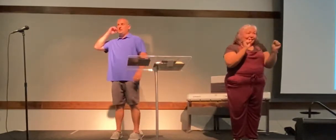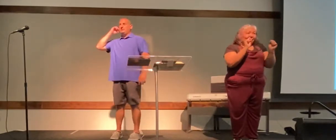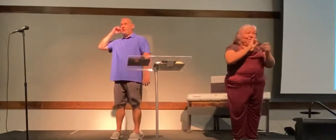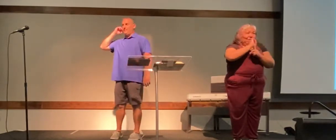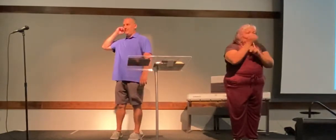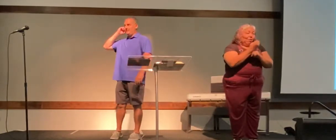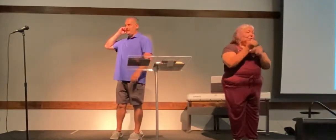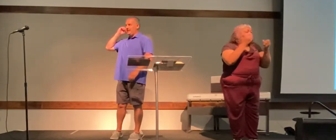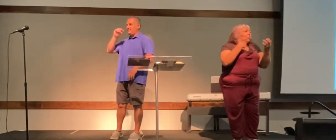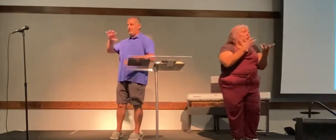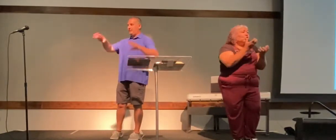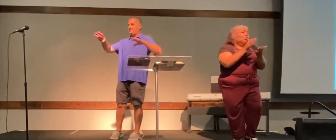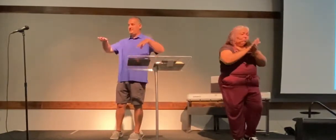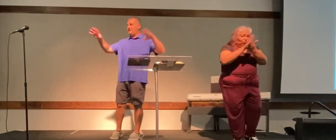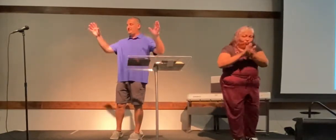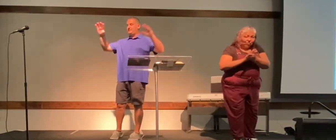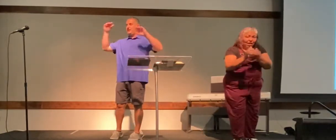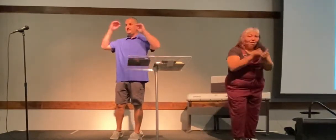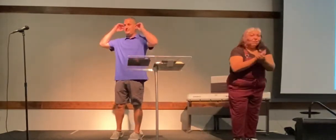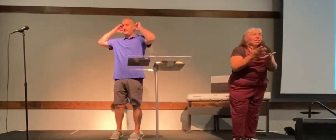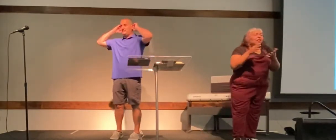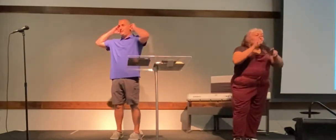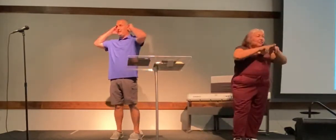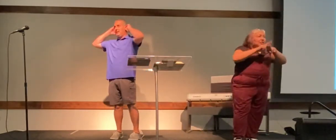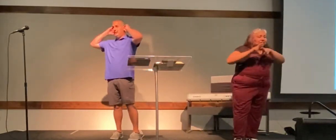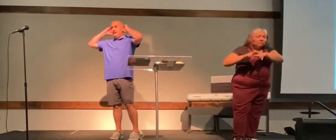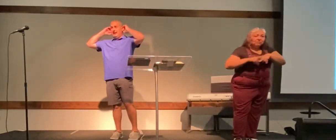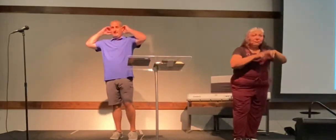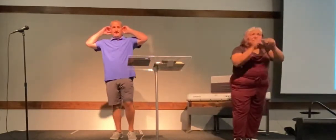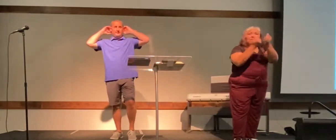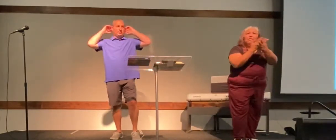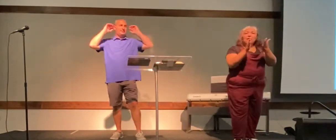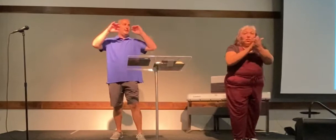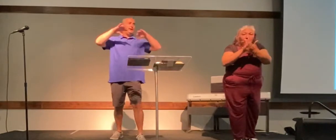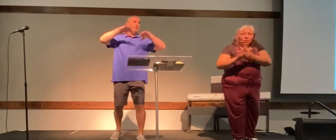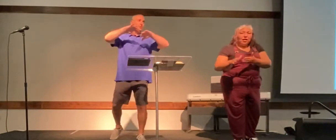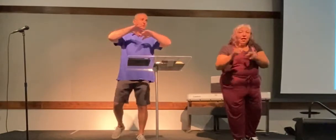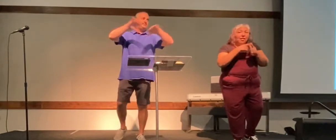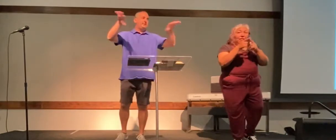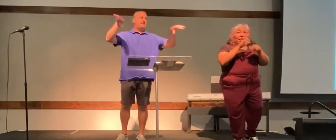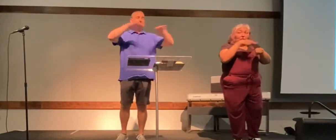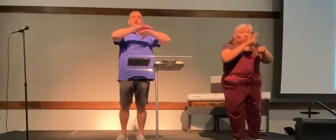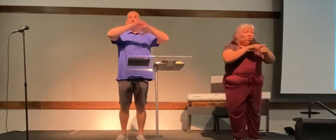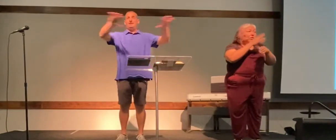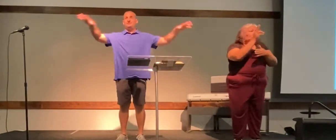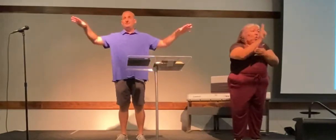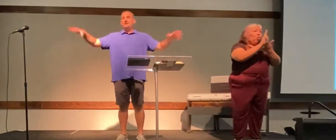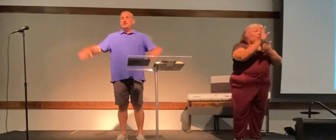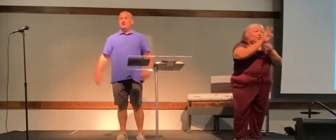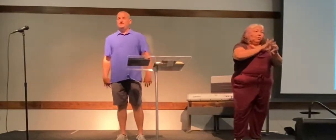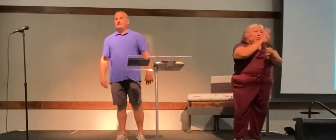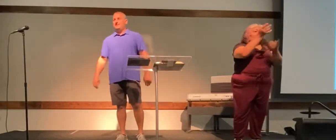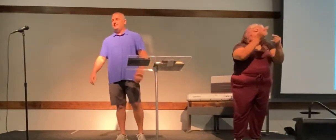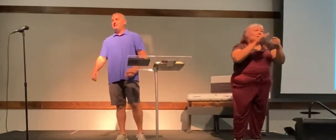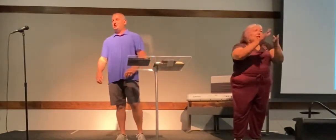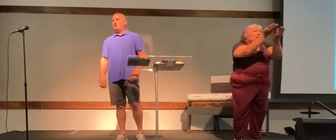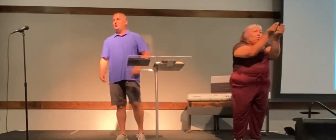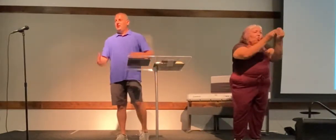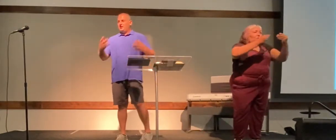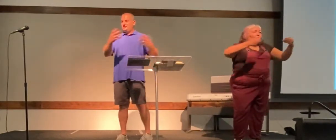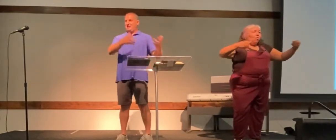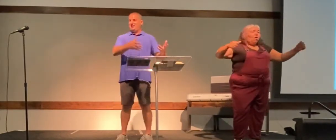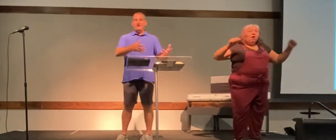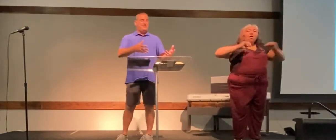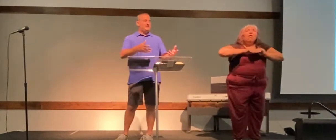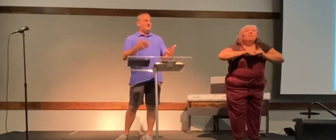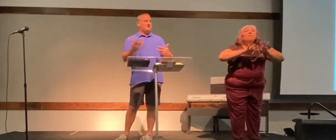So we just wipe everything down for you, all the seats, the chairs, everything's wiped down. And then, of course, the Holy Spirit comes in and just cleanses everything. So